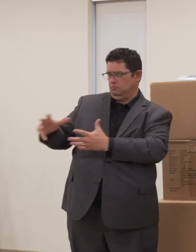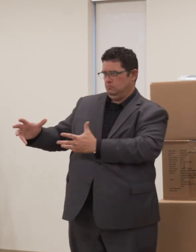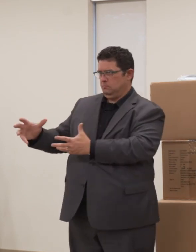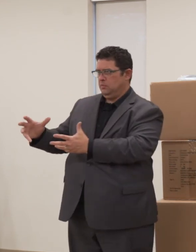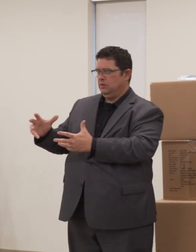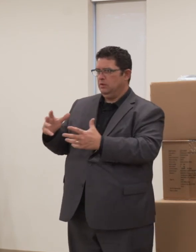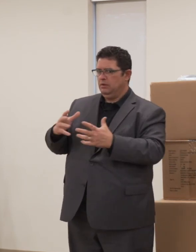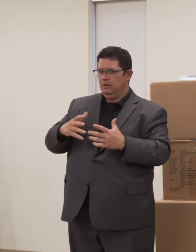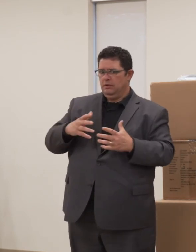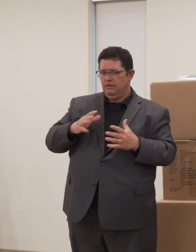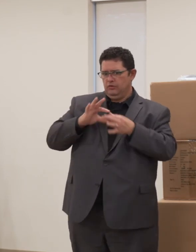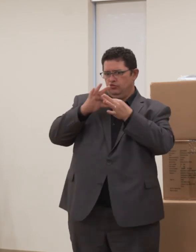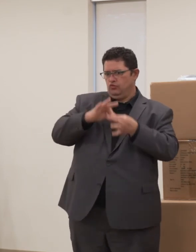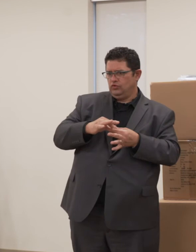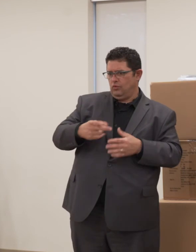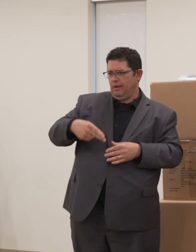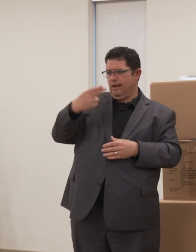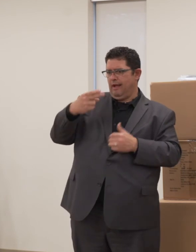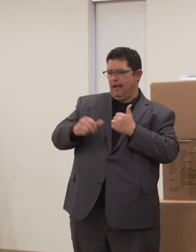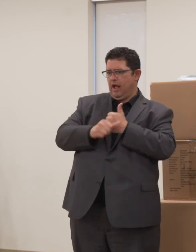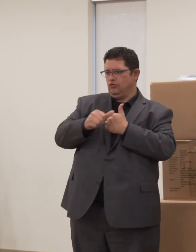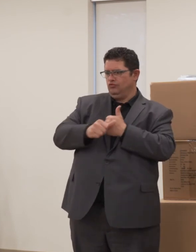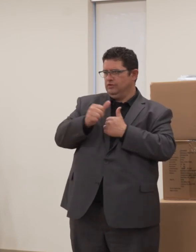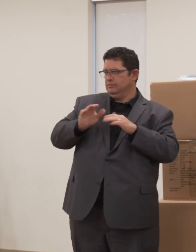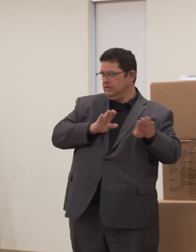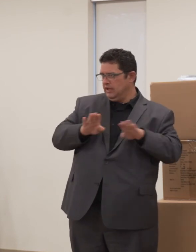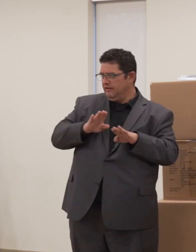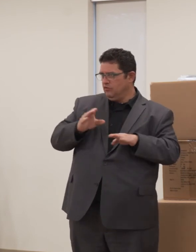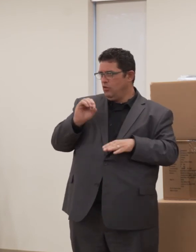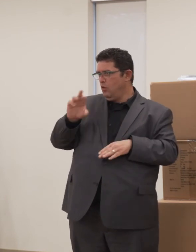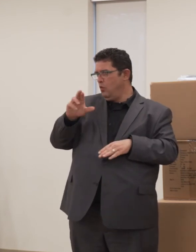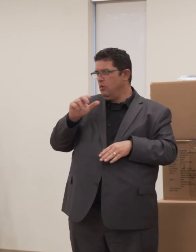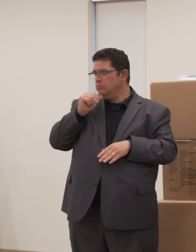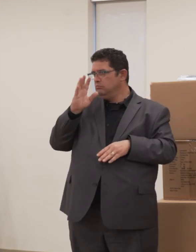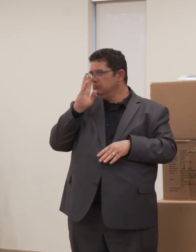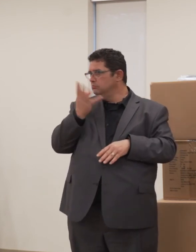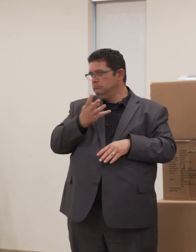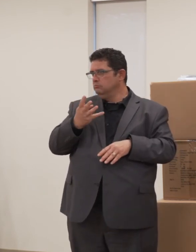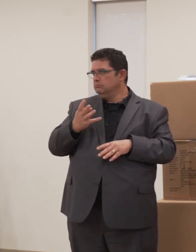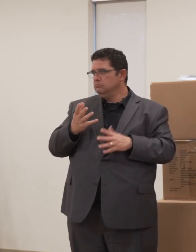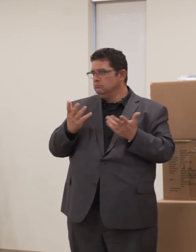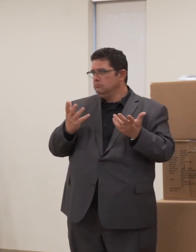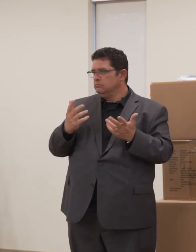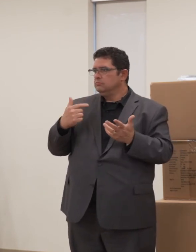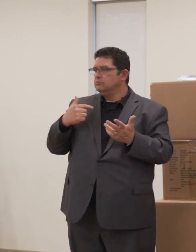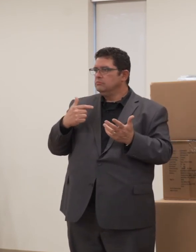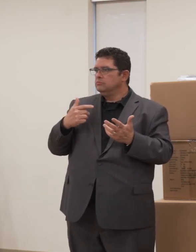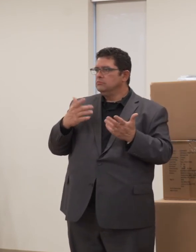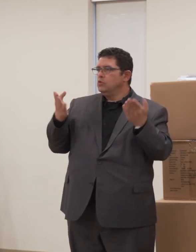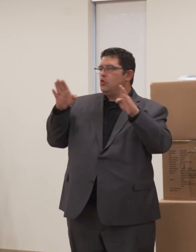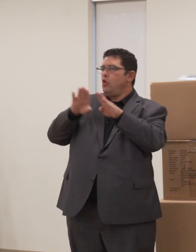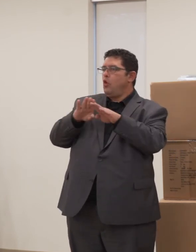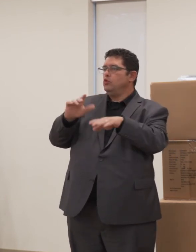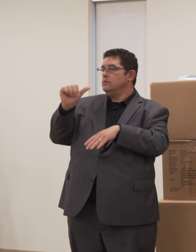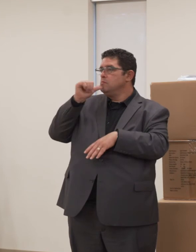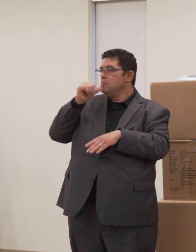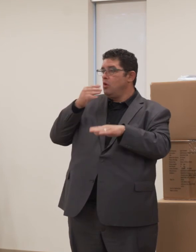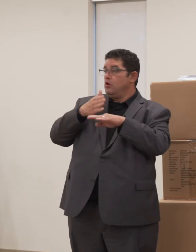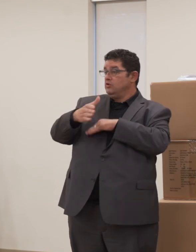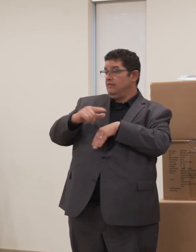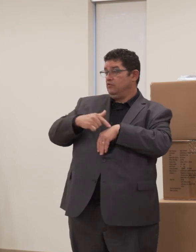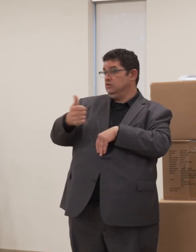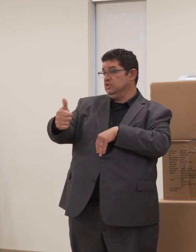with high-risk behavior or non-compliance. But we'll move forward. We think closing bars after 10 is the